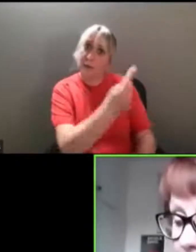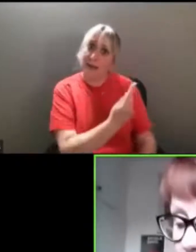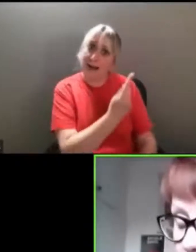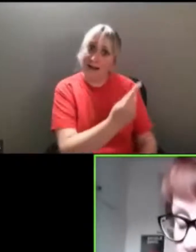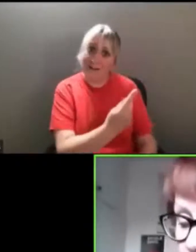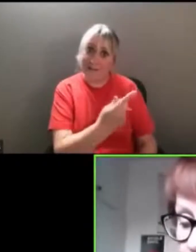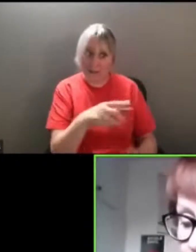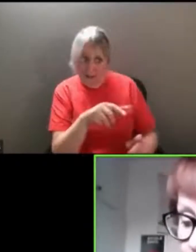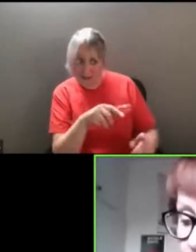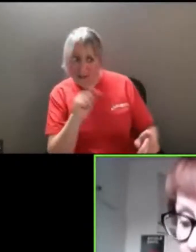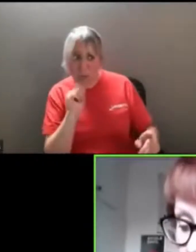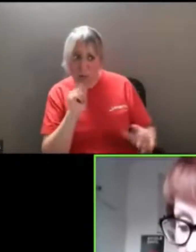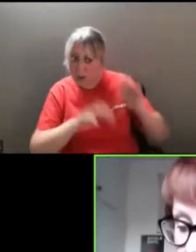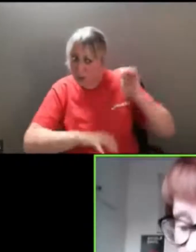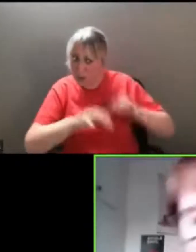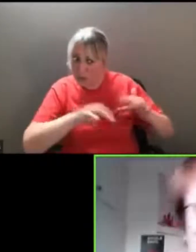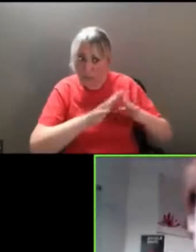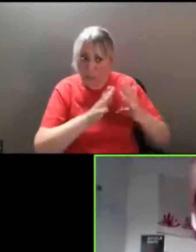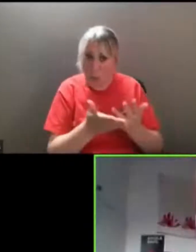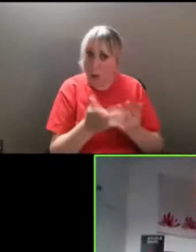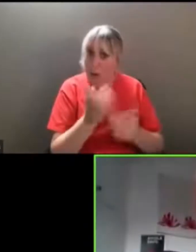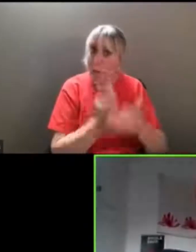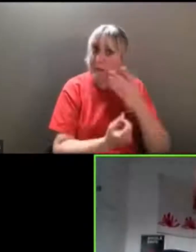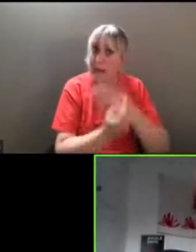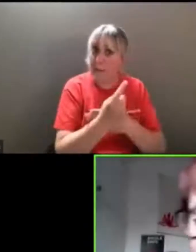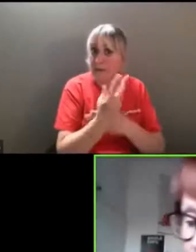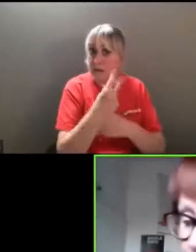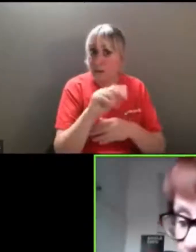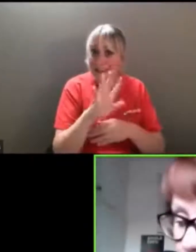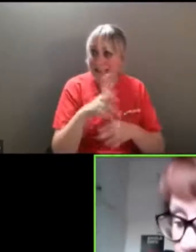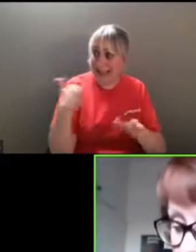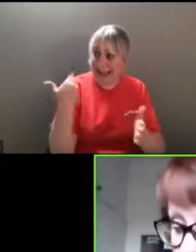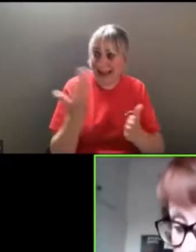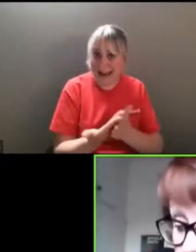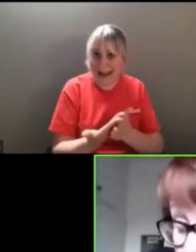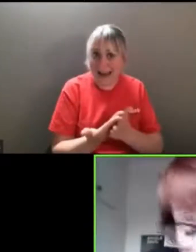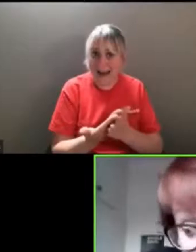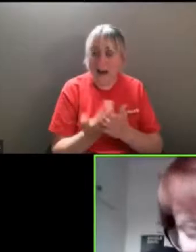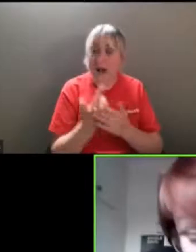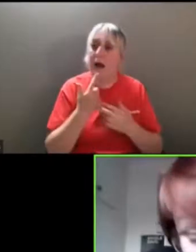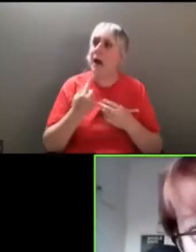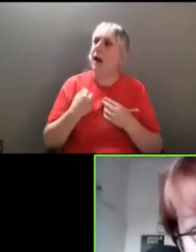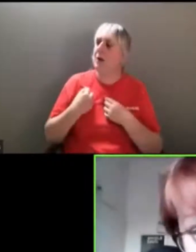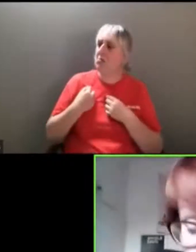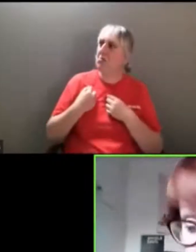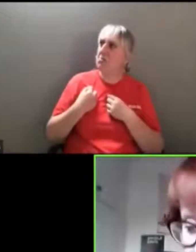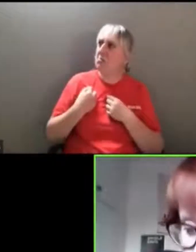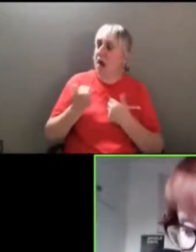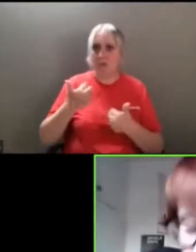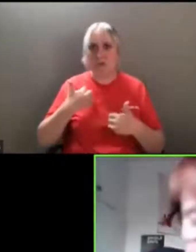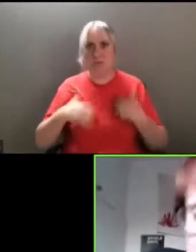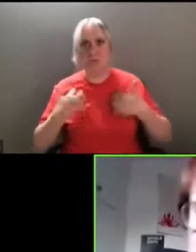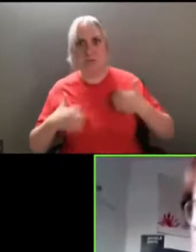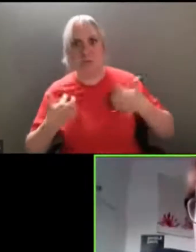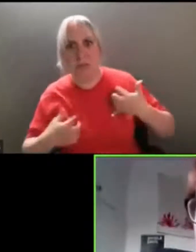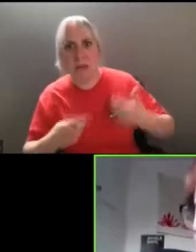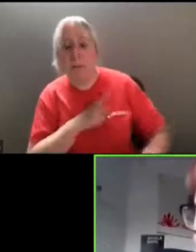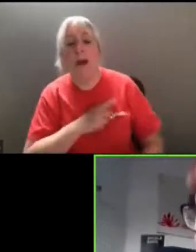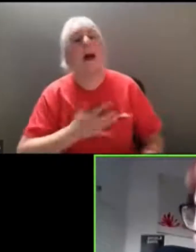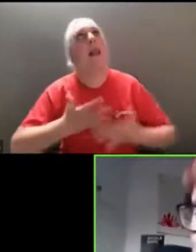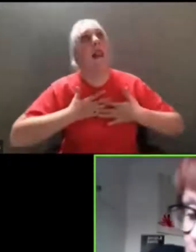been happening since 2010? And I jumped at the opportunity because I love reading, I love researching, I